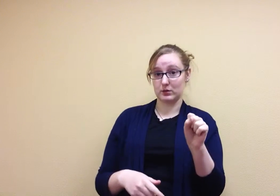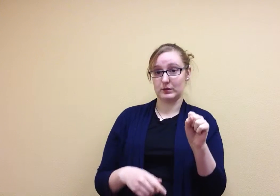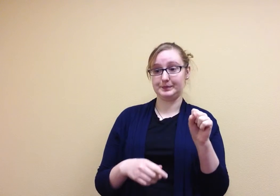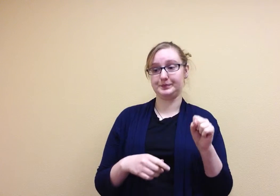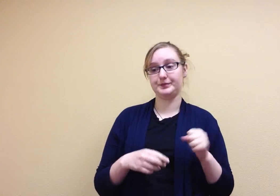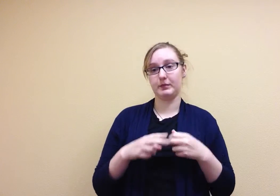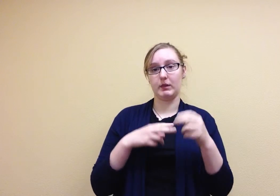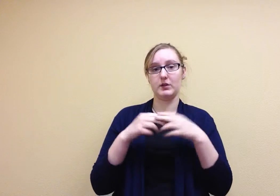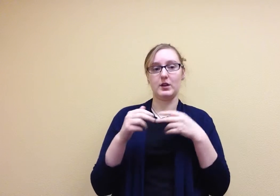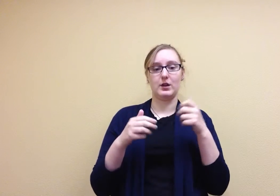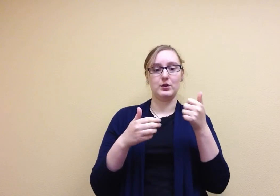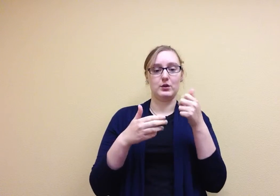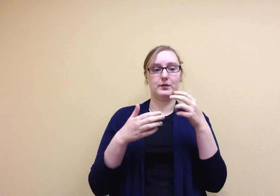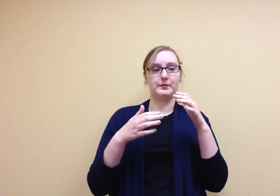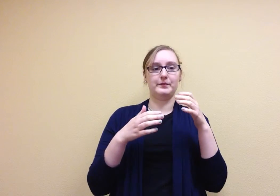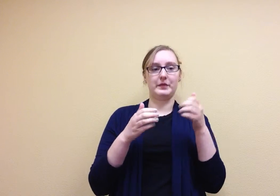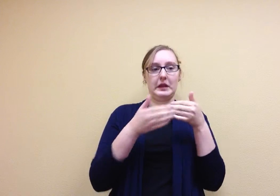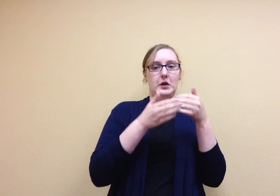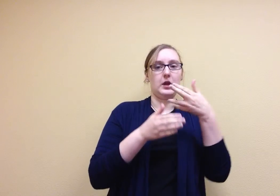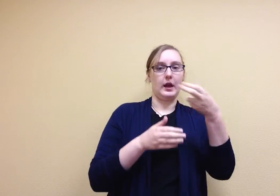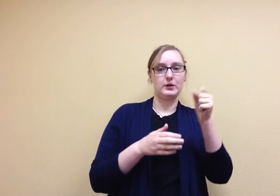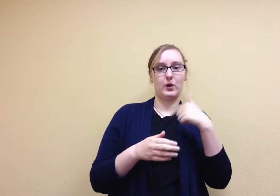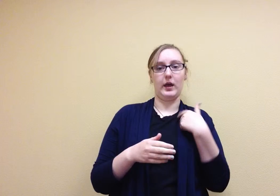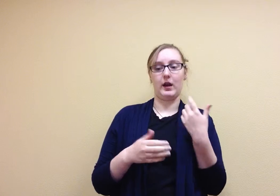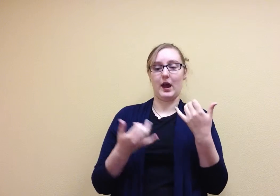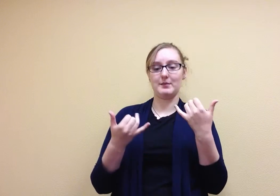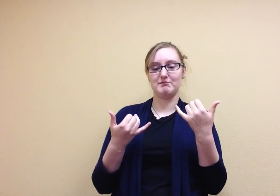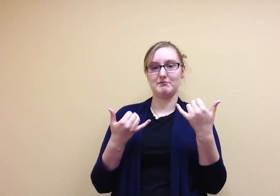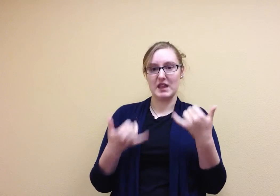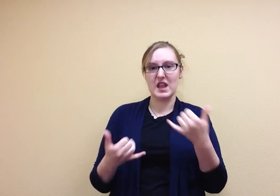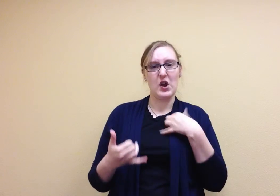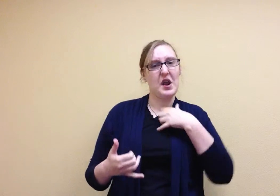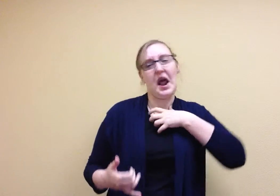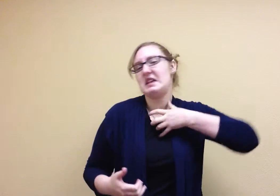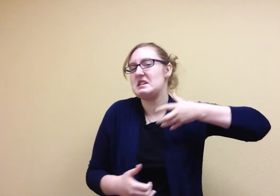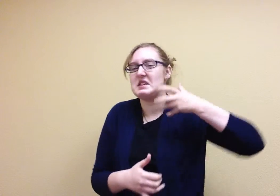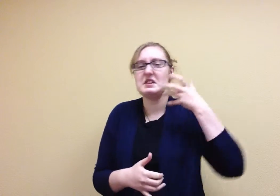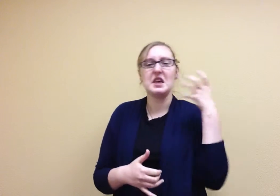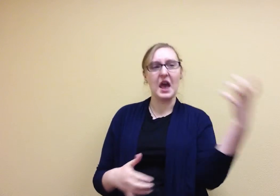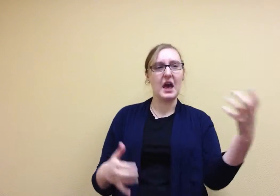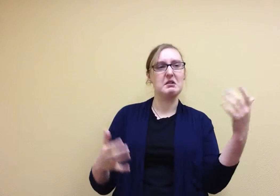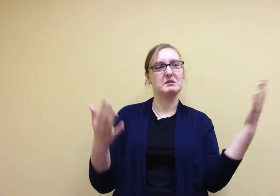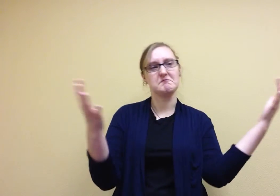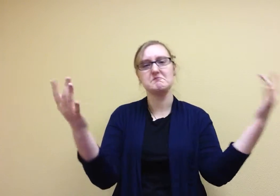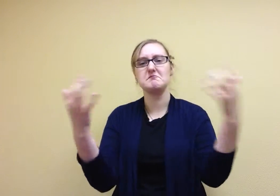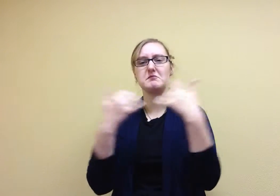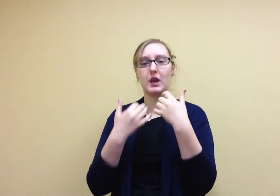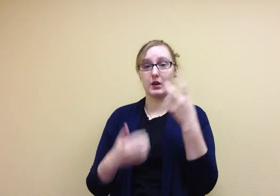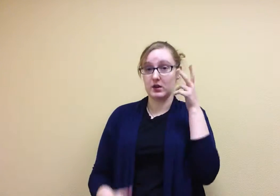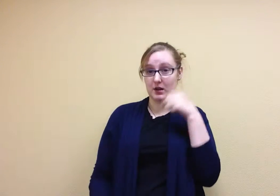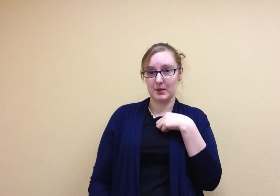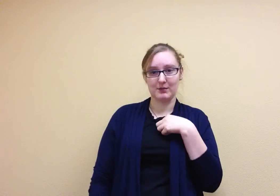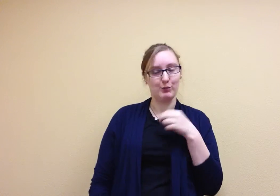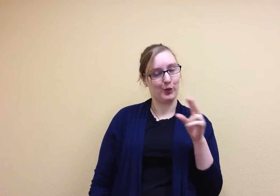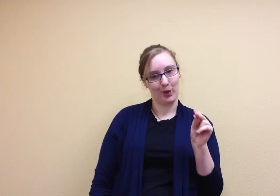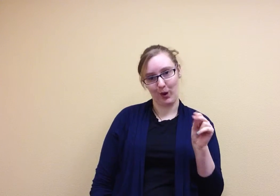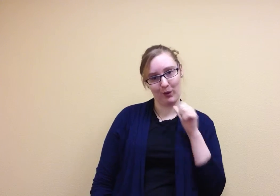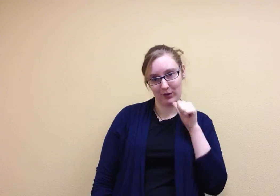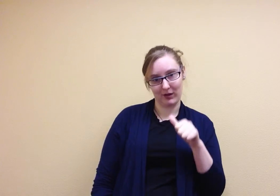out behind the high school, and I stand here and start screaming for you to come back. Are you going to hear me? I don't think so. That's the